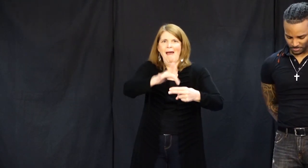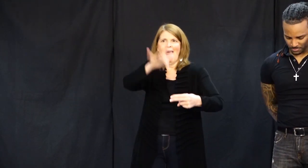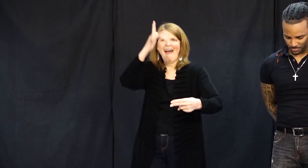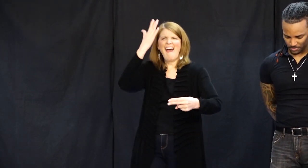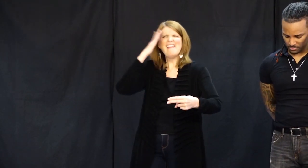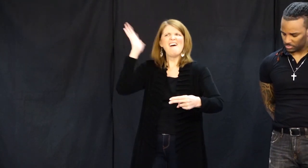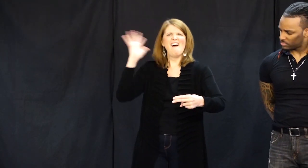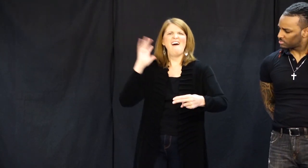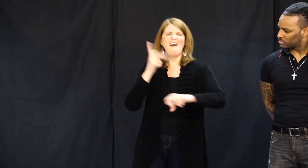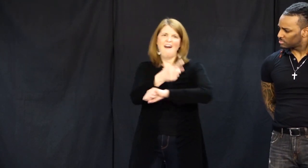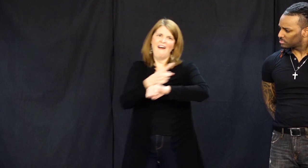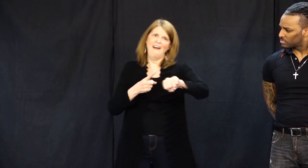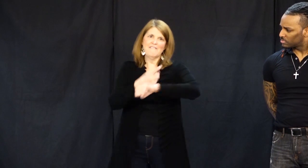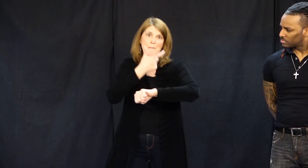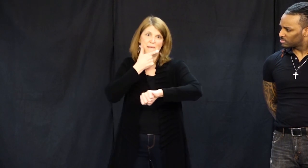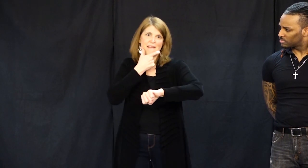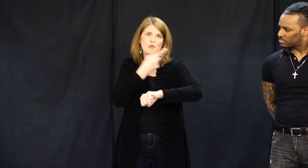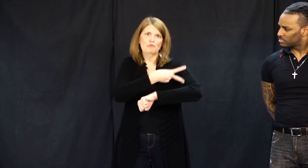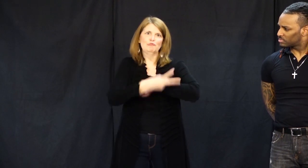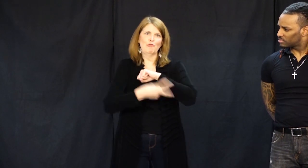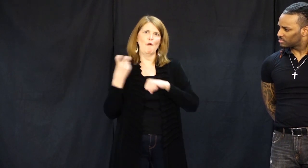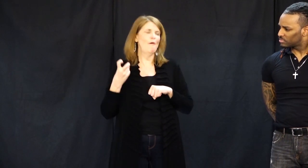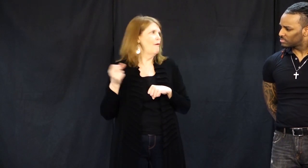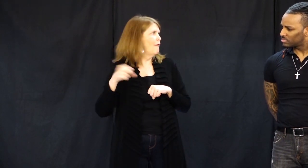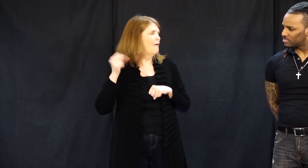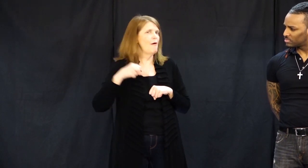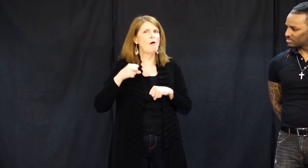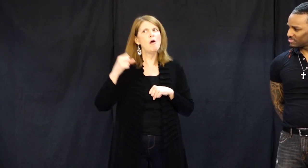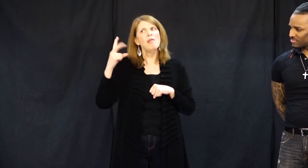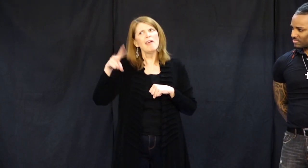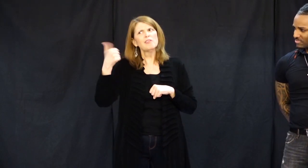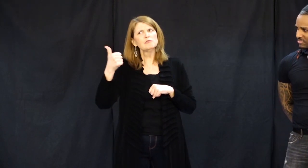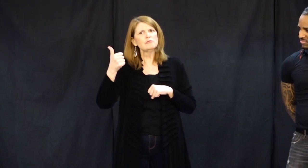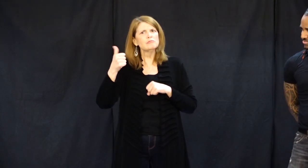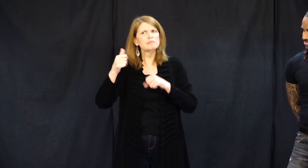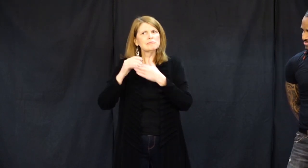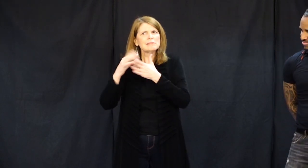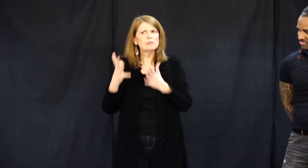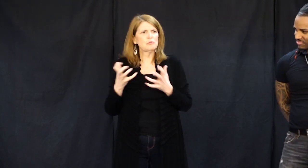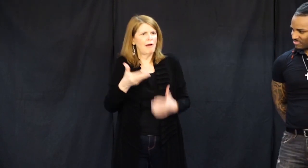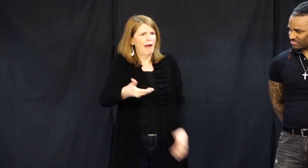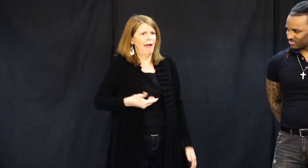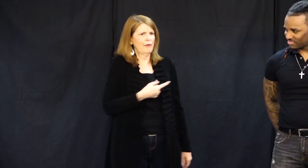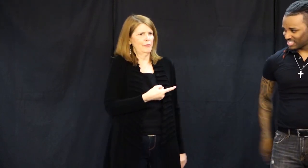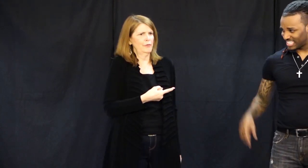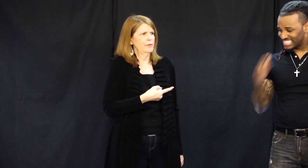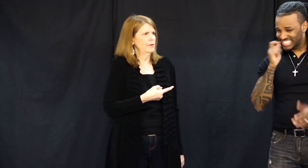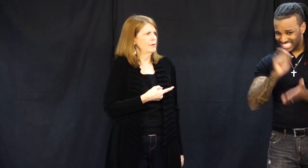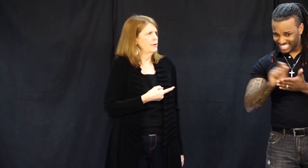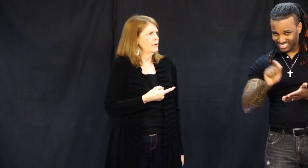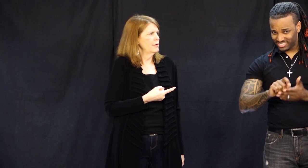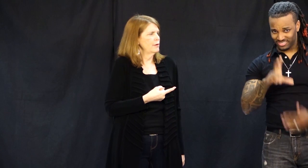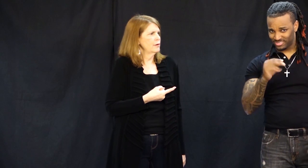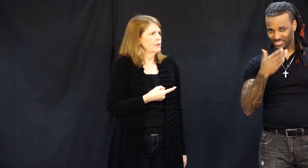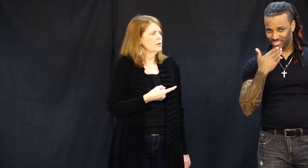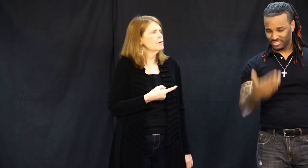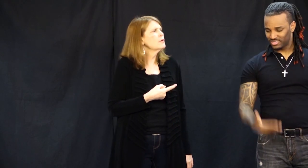British cannons when we were still downtown. Nathaniel Greene and Henry Knox wanted to hire you. To be their secretary, I don't think so. Now why are